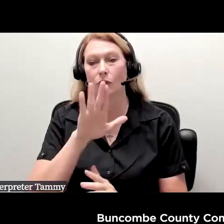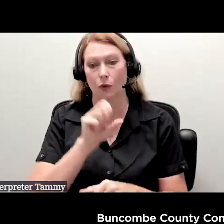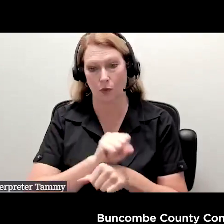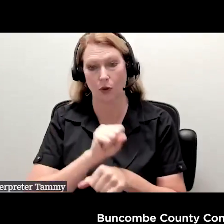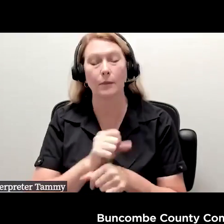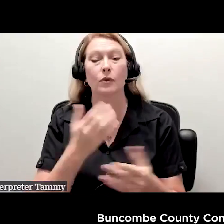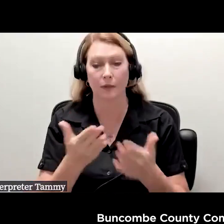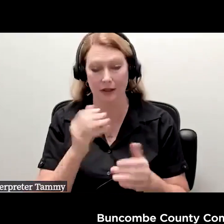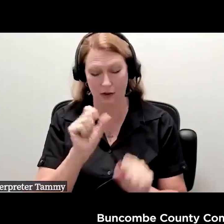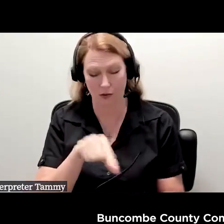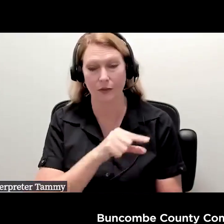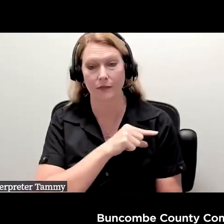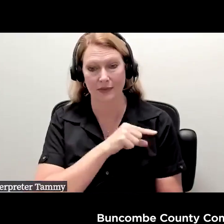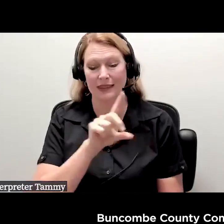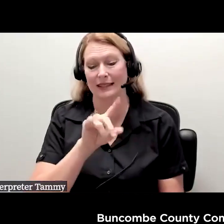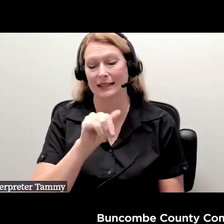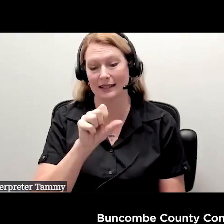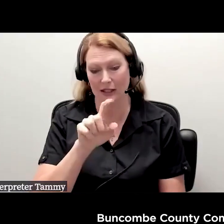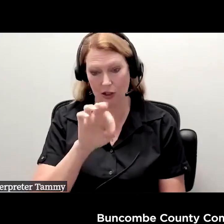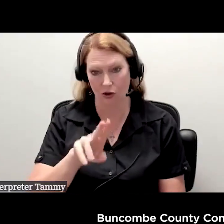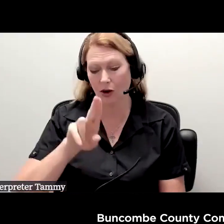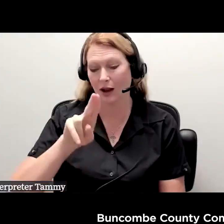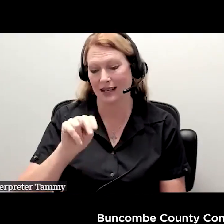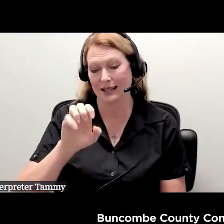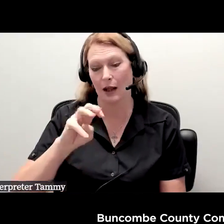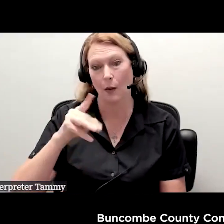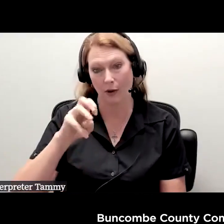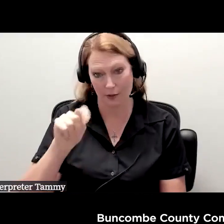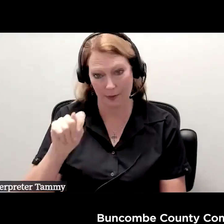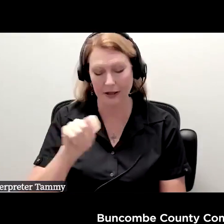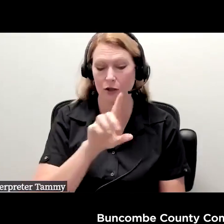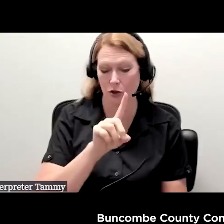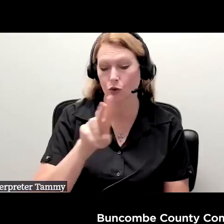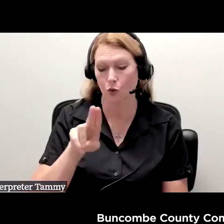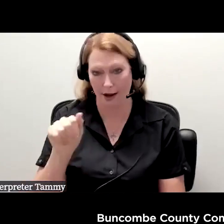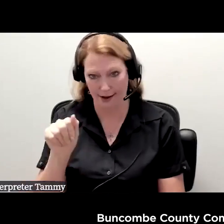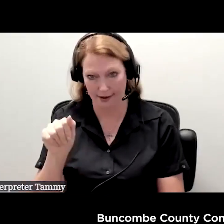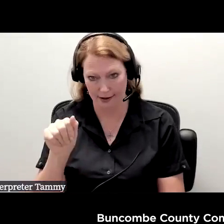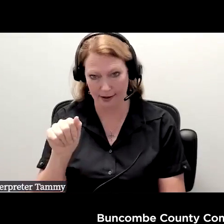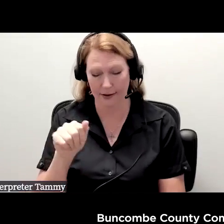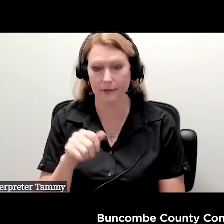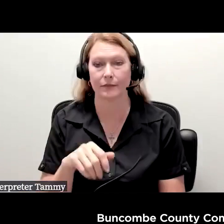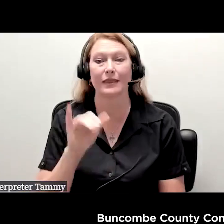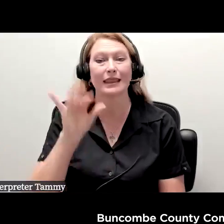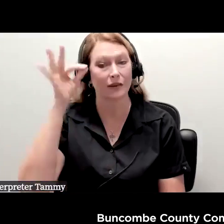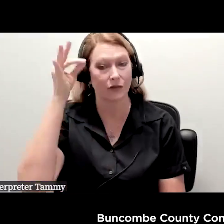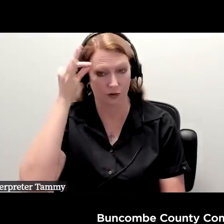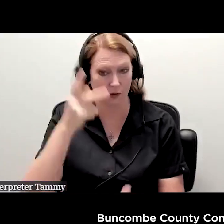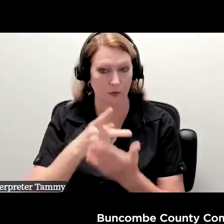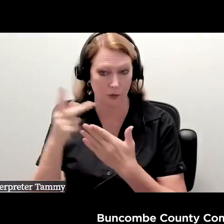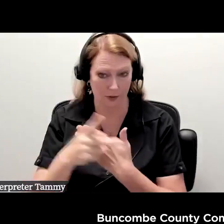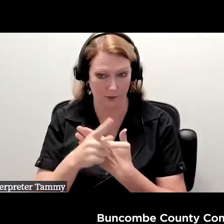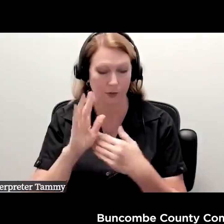be eligible for disaster unemployment assistance, or DUA. This is a federal program that